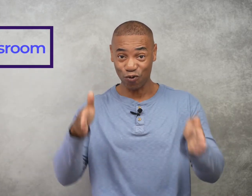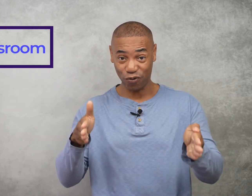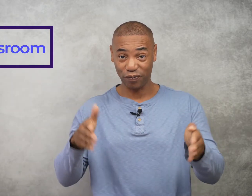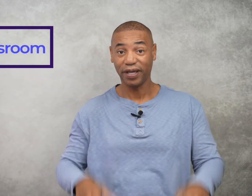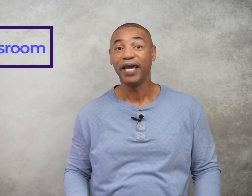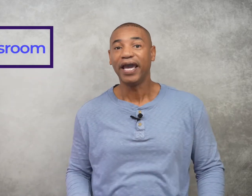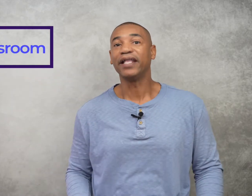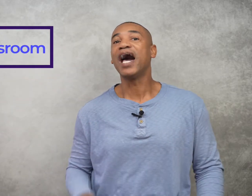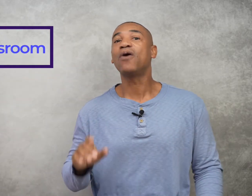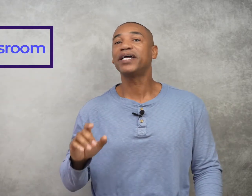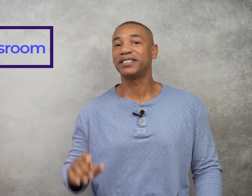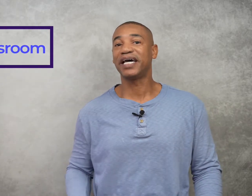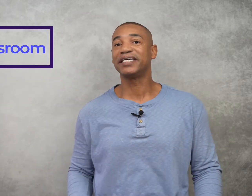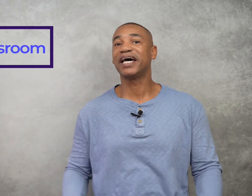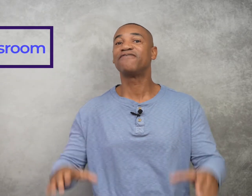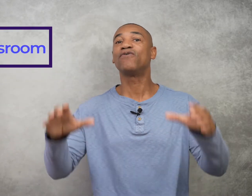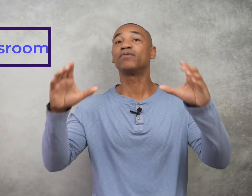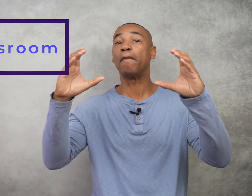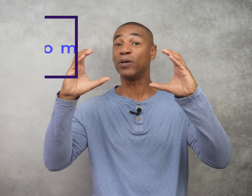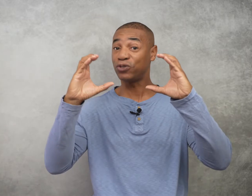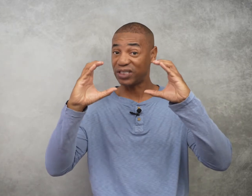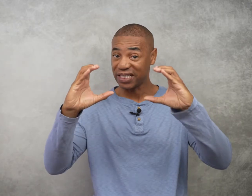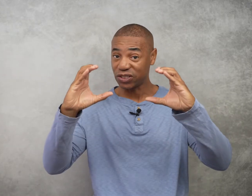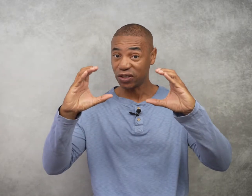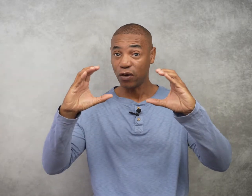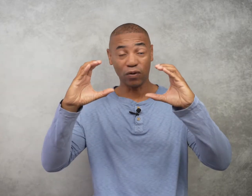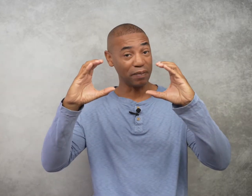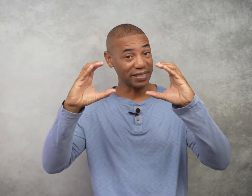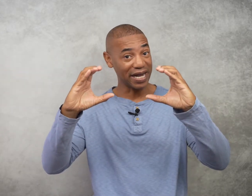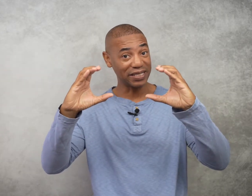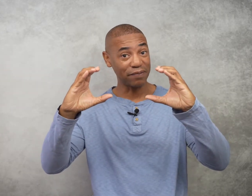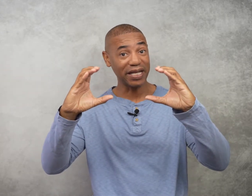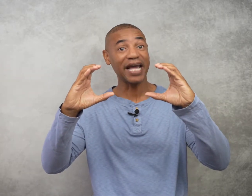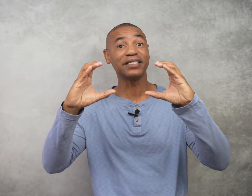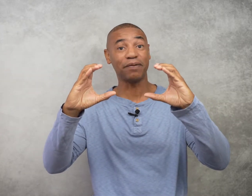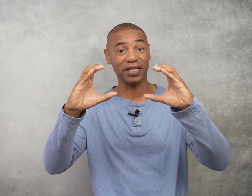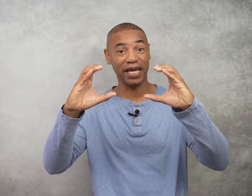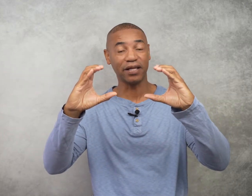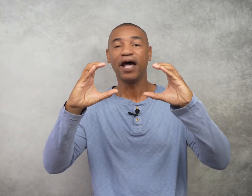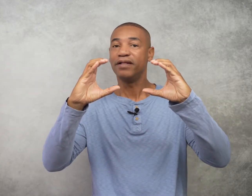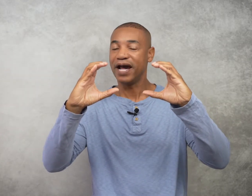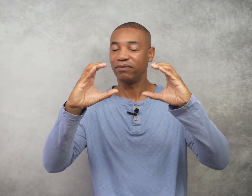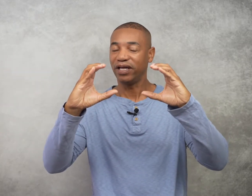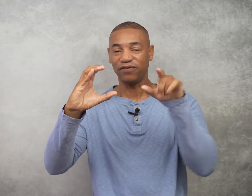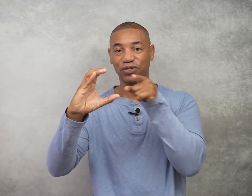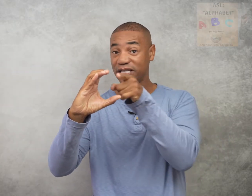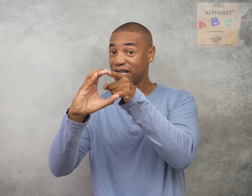classroom. And how I did that is I formed both C's with my non-dominant and dominant hand. Now, if you did not know